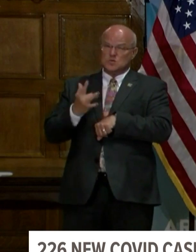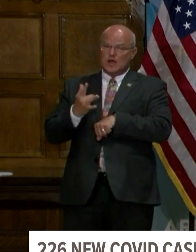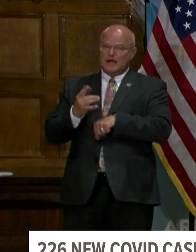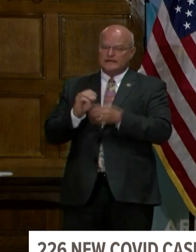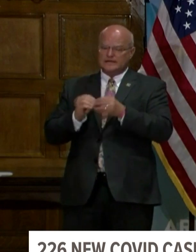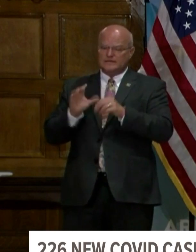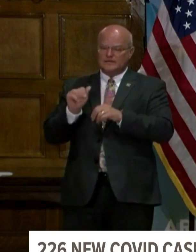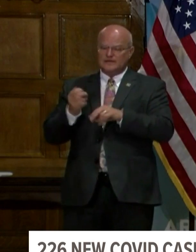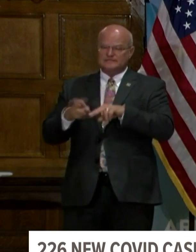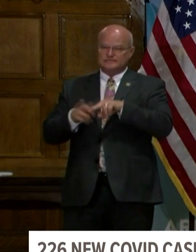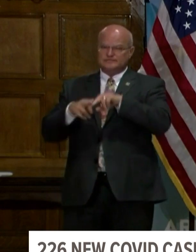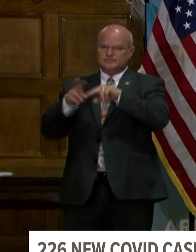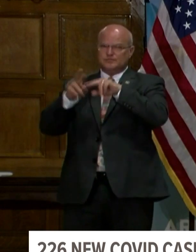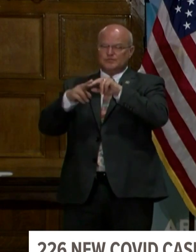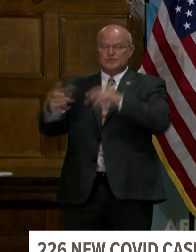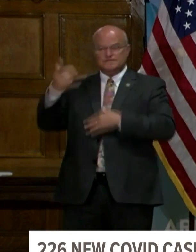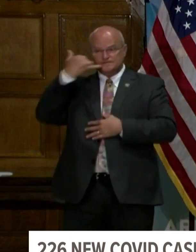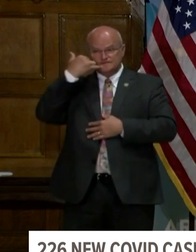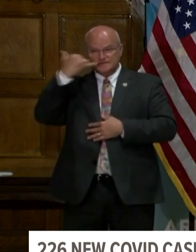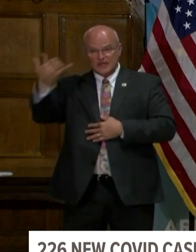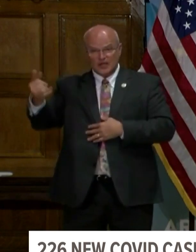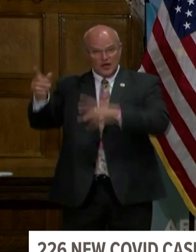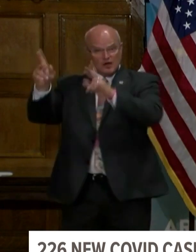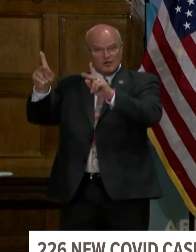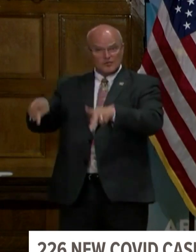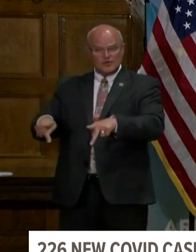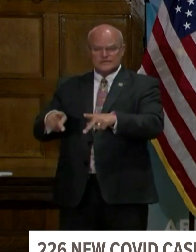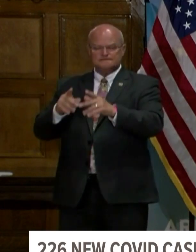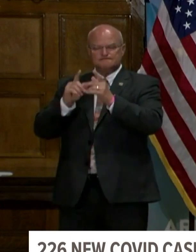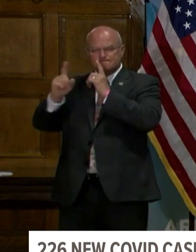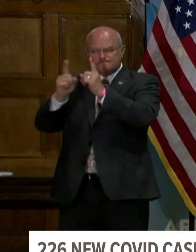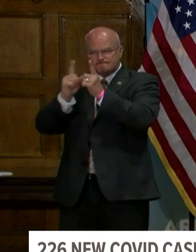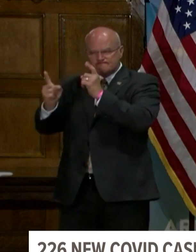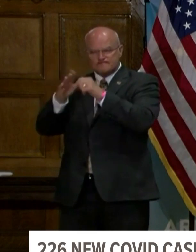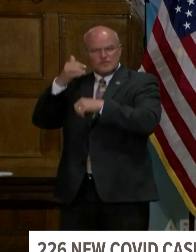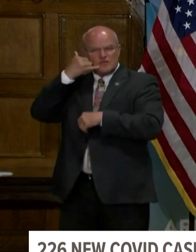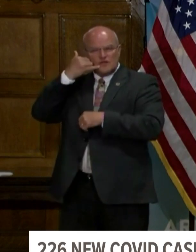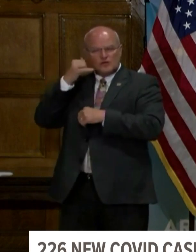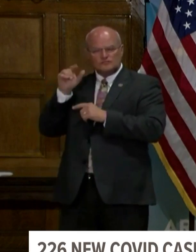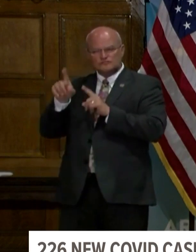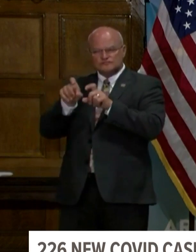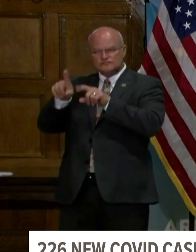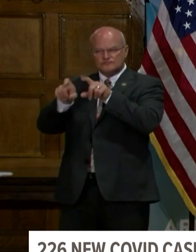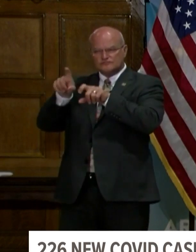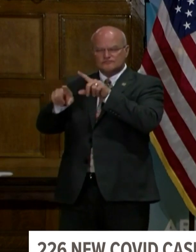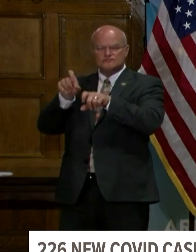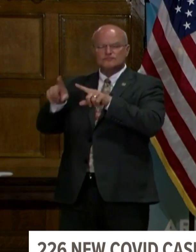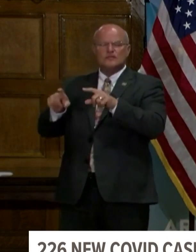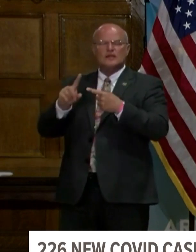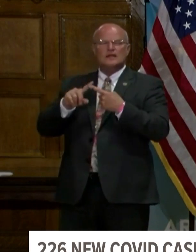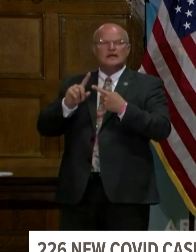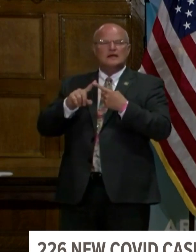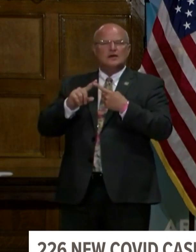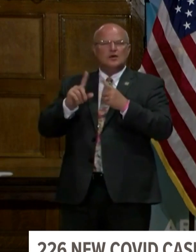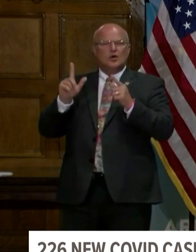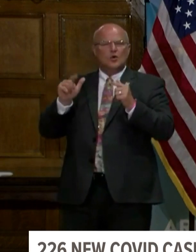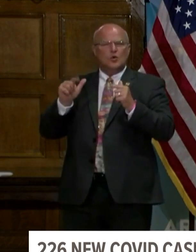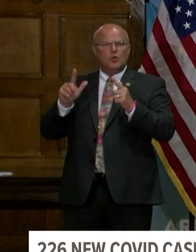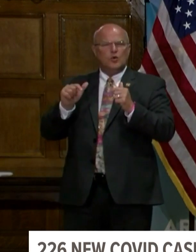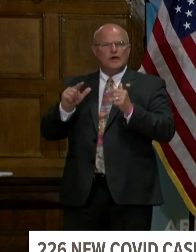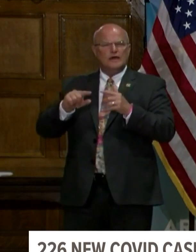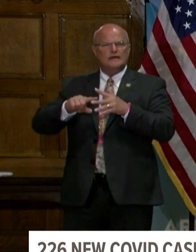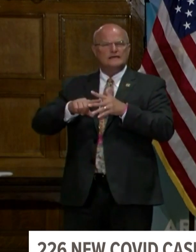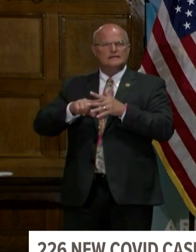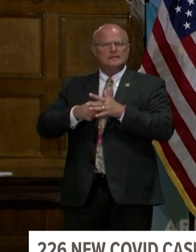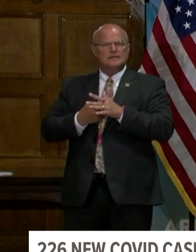of cases. They call the patient and they interview them over the phone. They ask them about when their